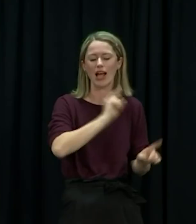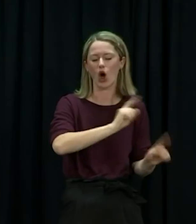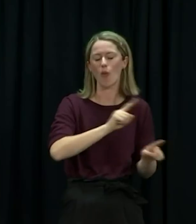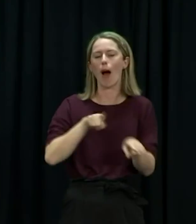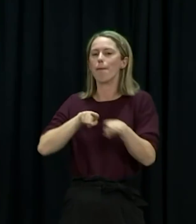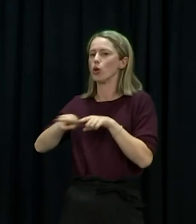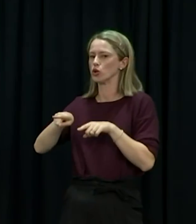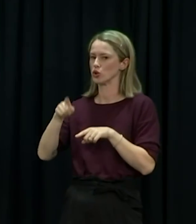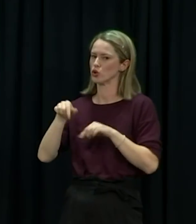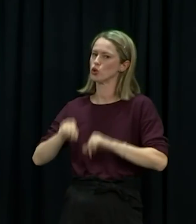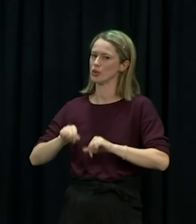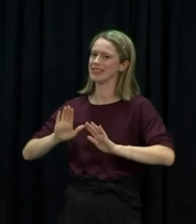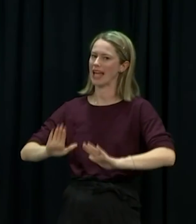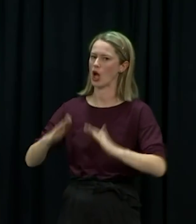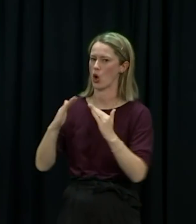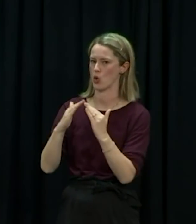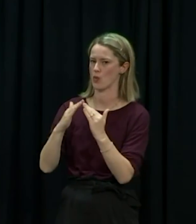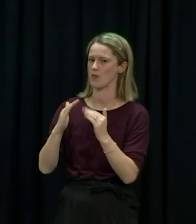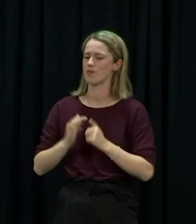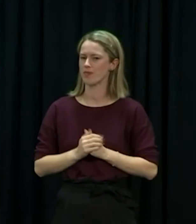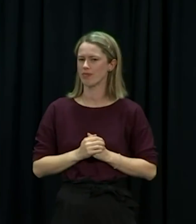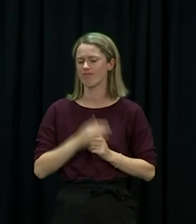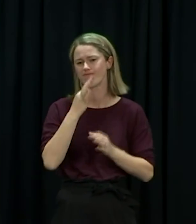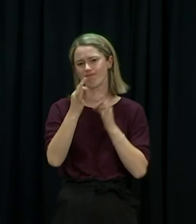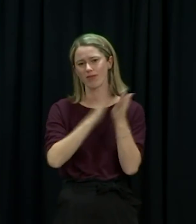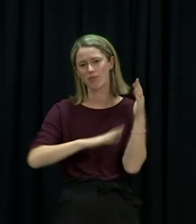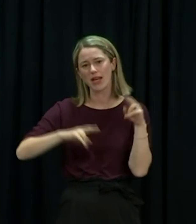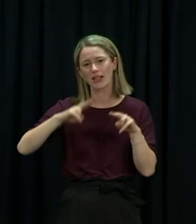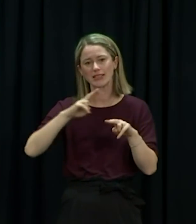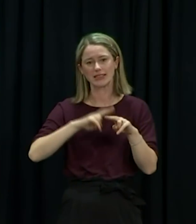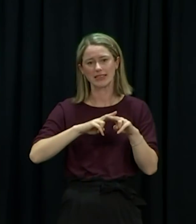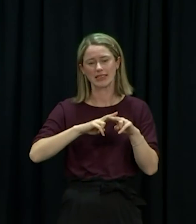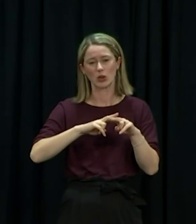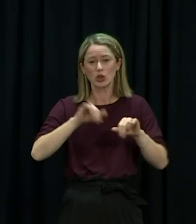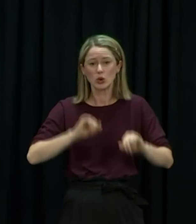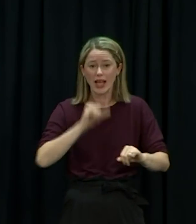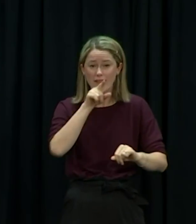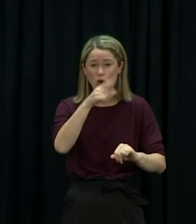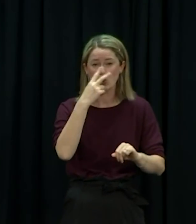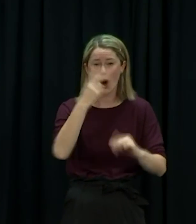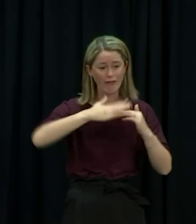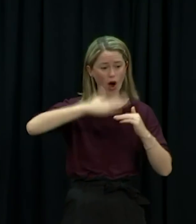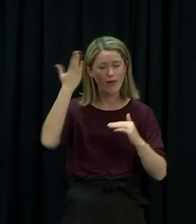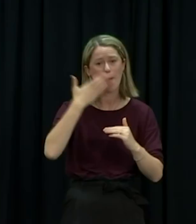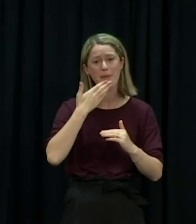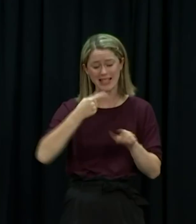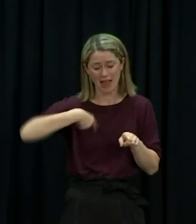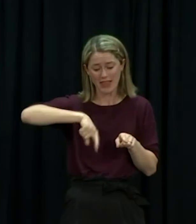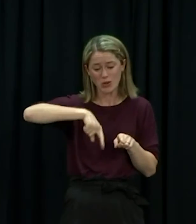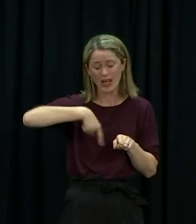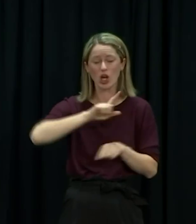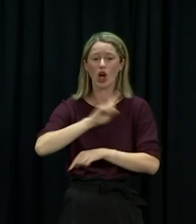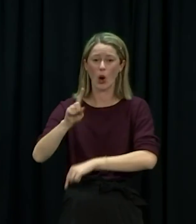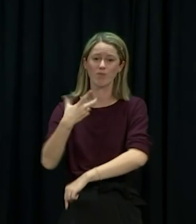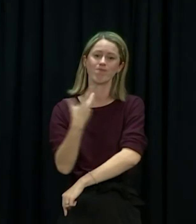In the meantime, can I ask students and their parents and caregivers of those aged 12 or over to please use this week to